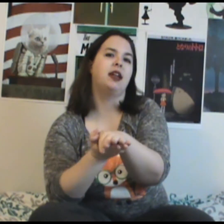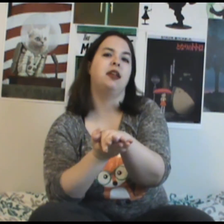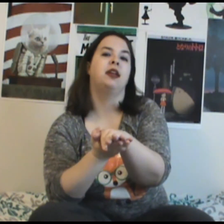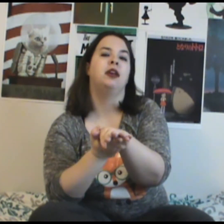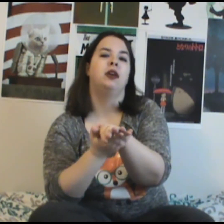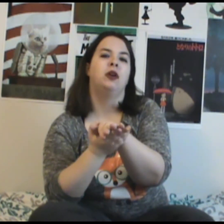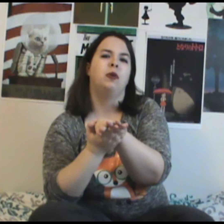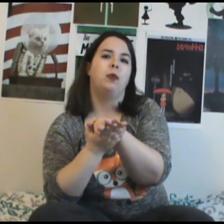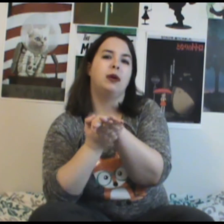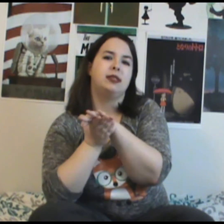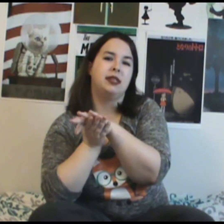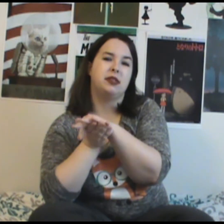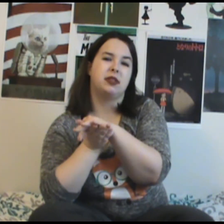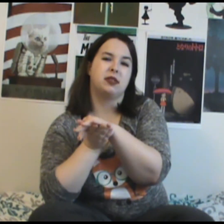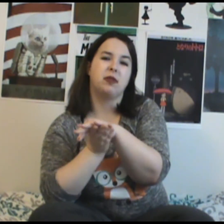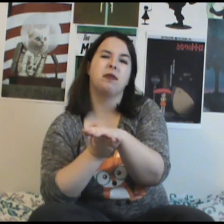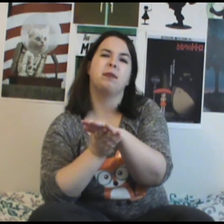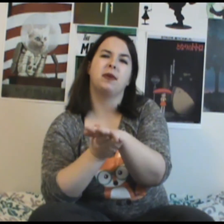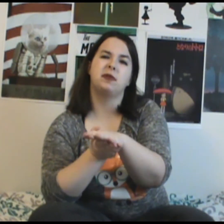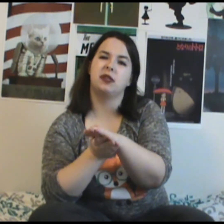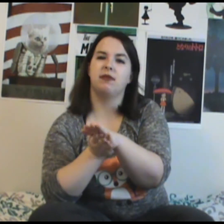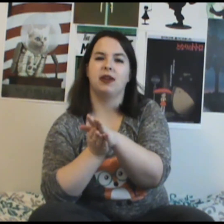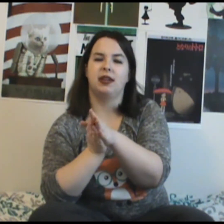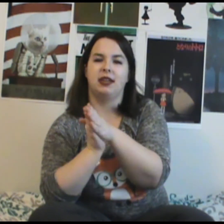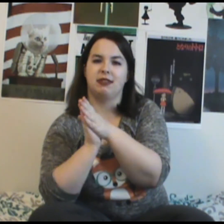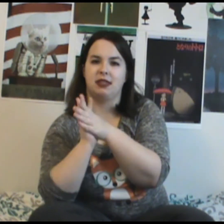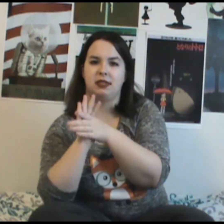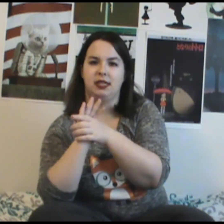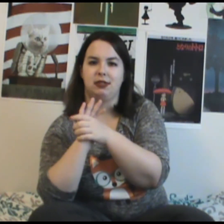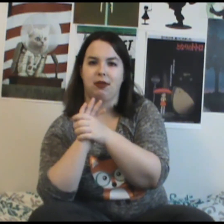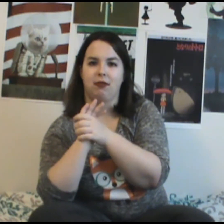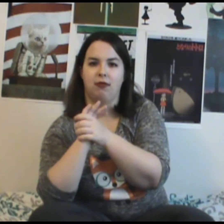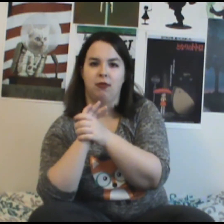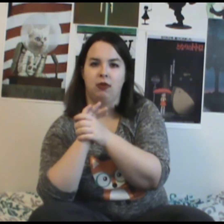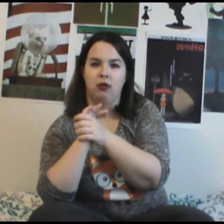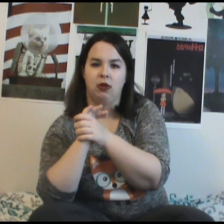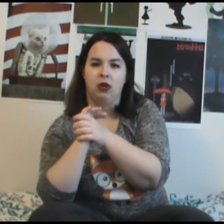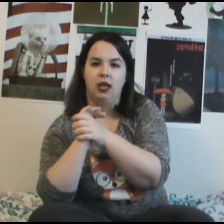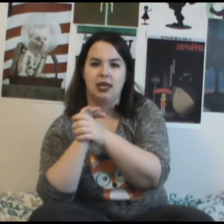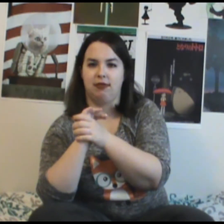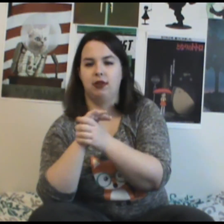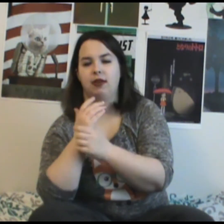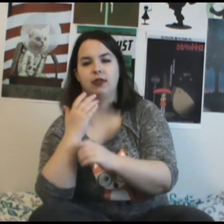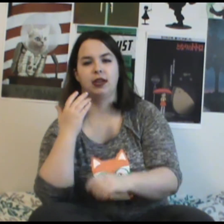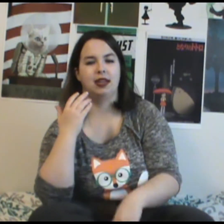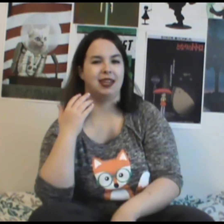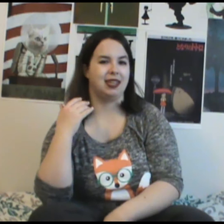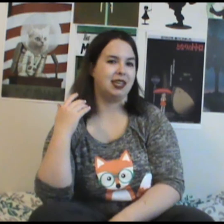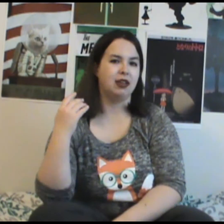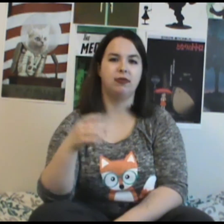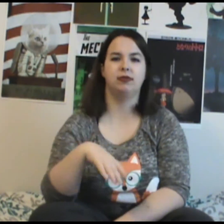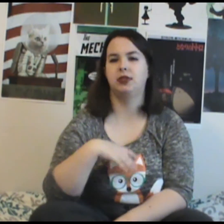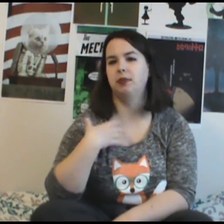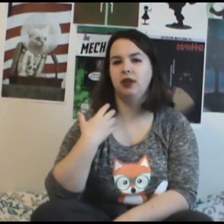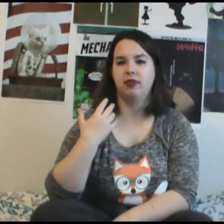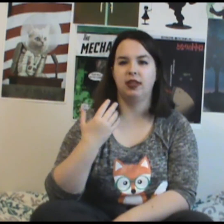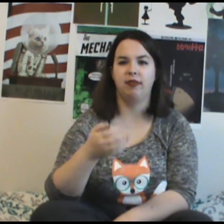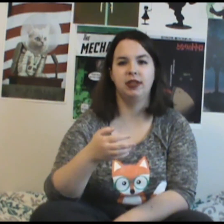instead was an interesting sort of approach, and I'm very curious to see sort of if they're ever going to give somewhat of a love